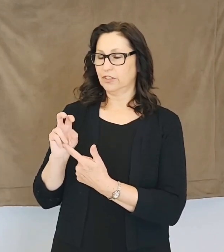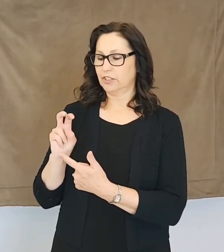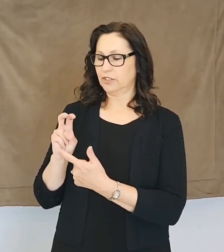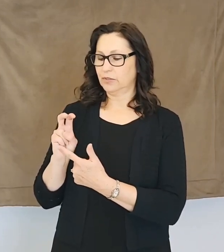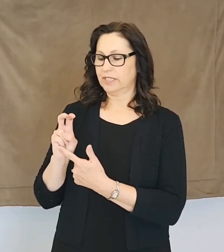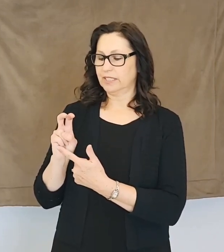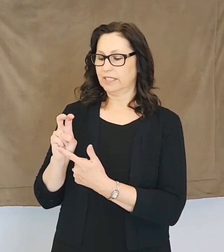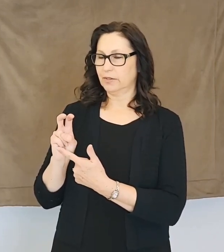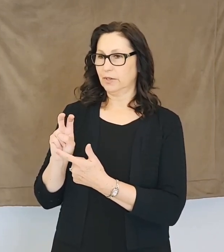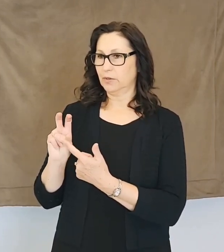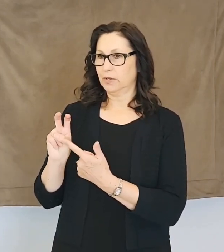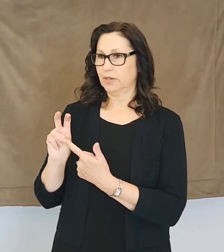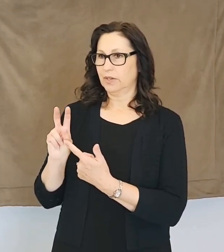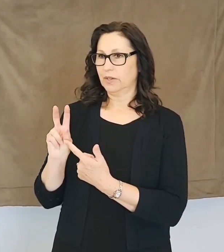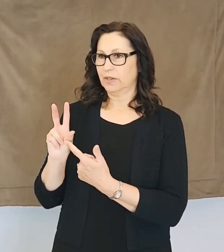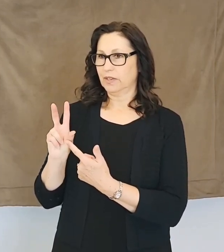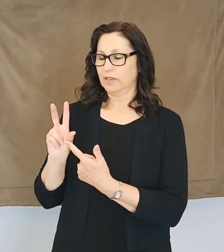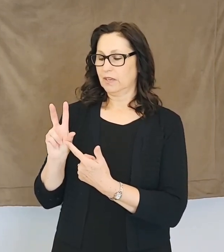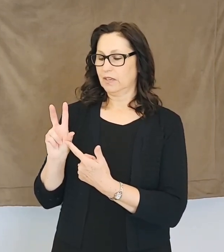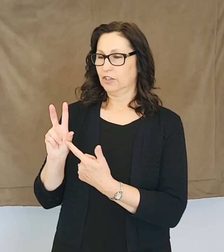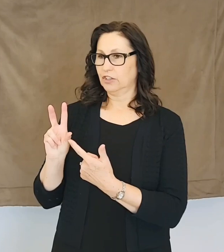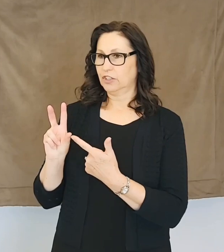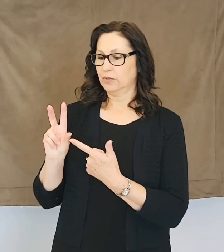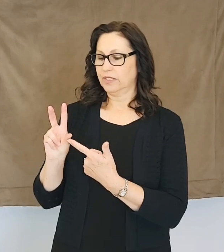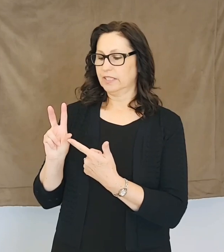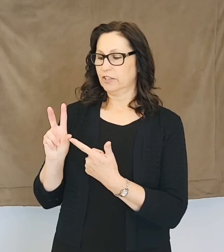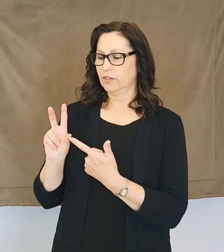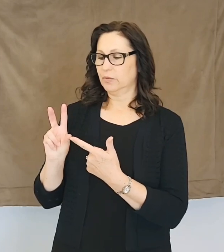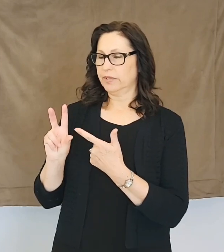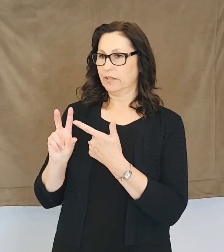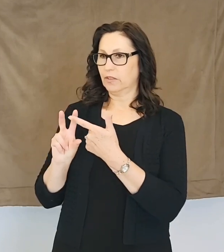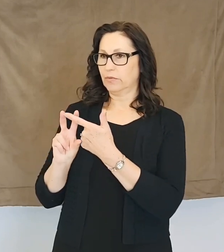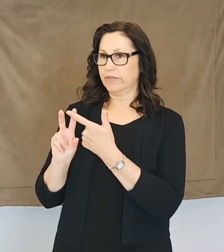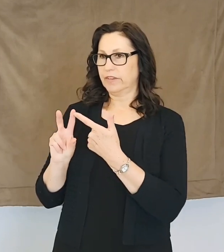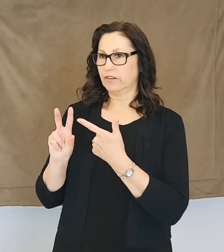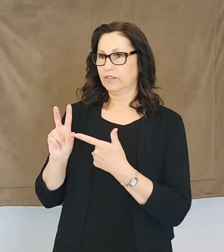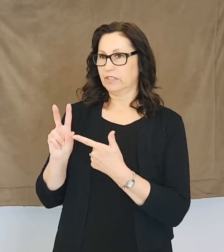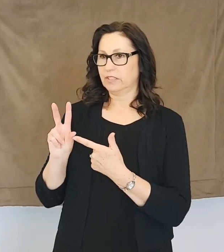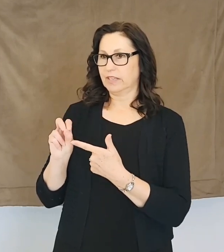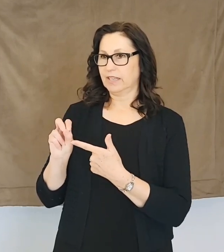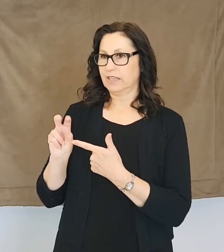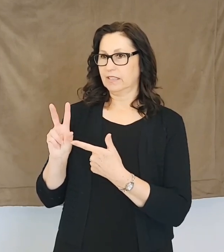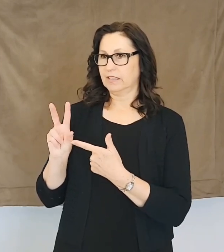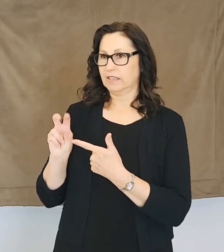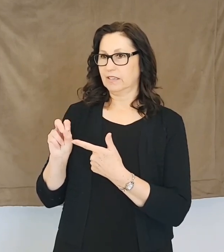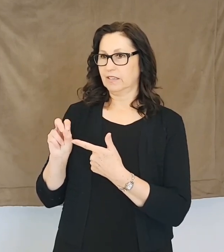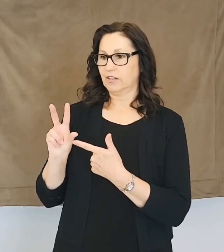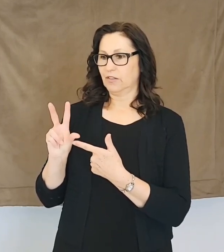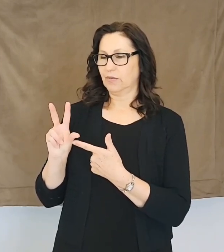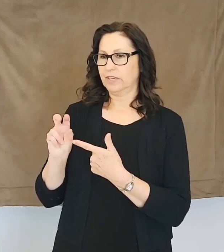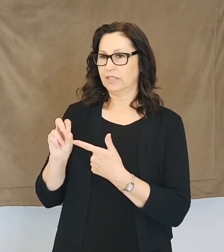just doing a zero. You're just doing the zero with the three fingers like this.